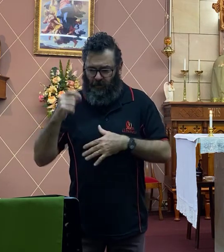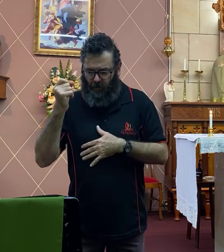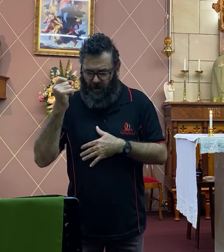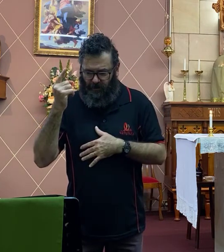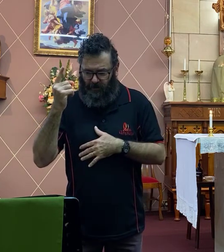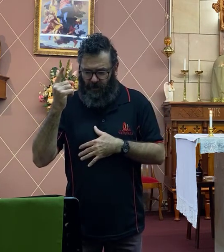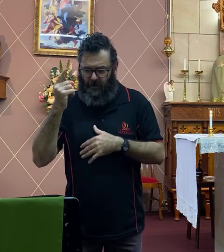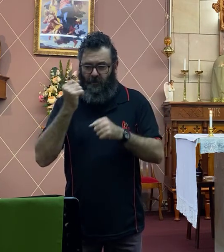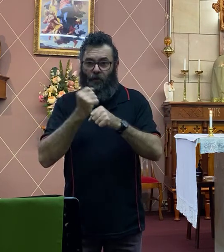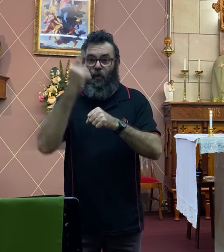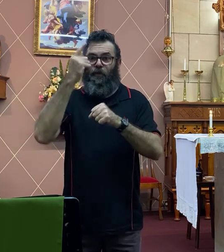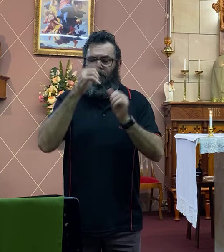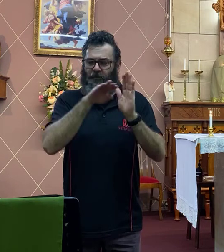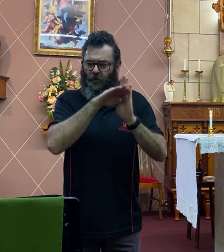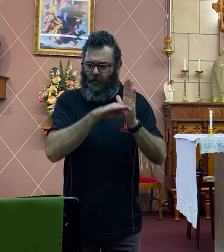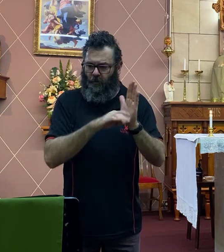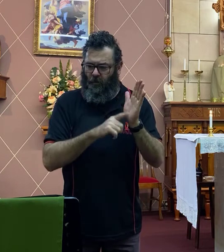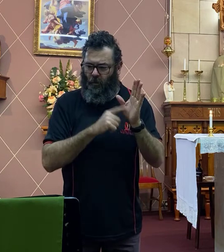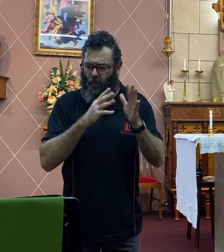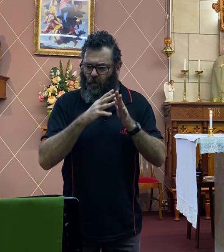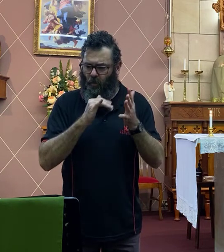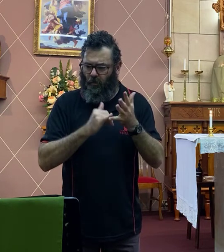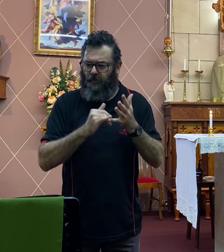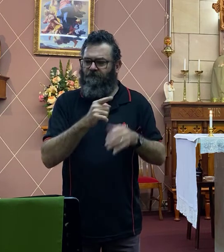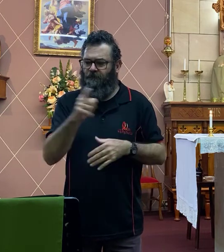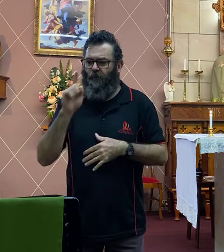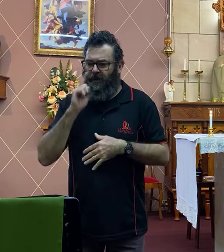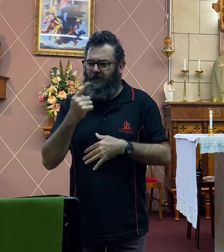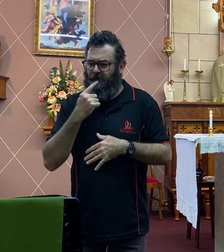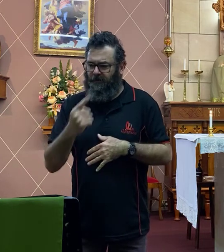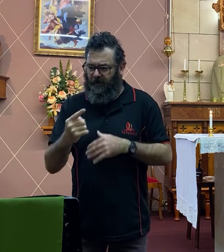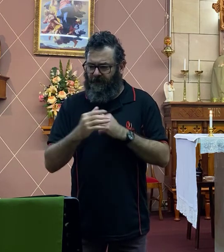When they know and begin to understand God's laws,